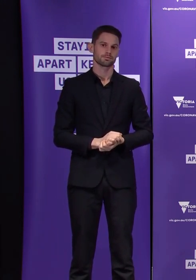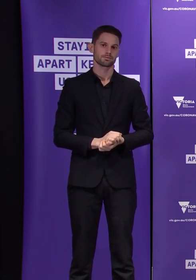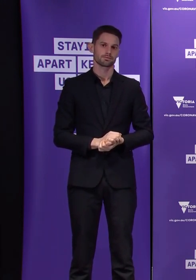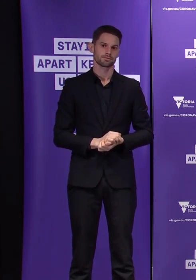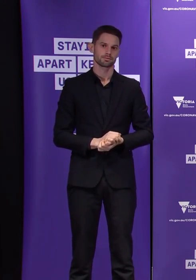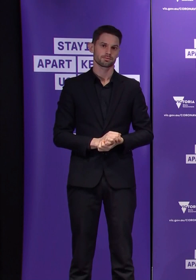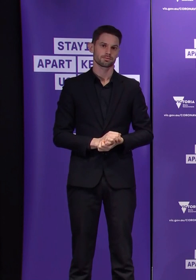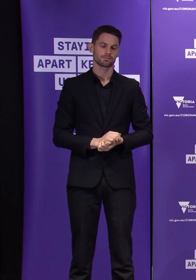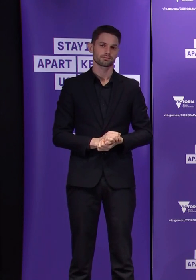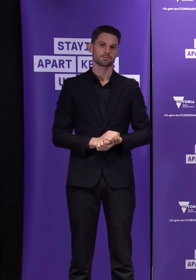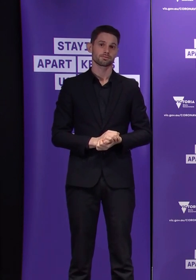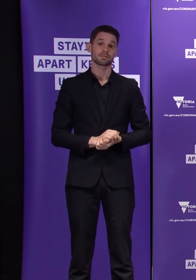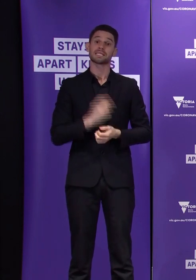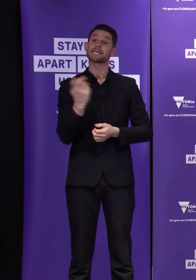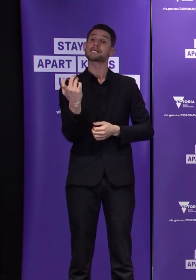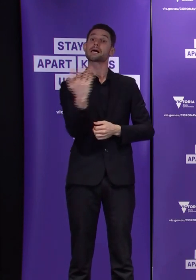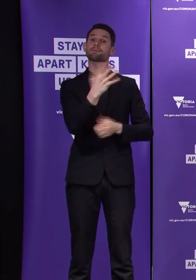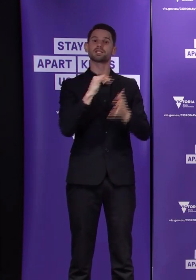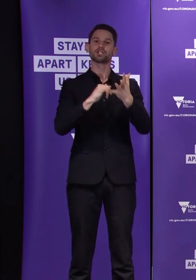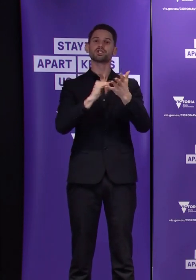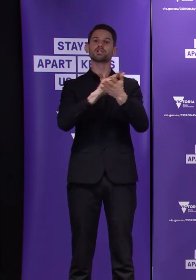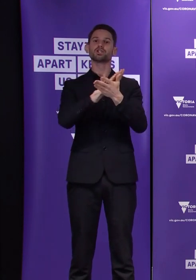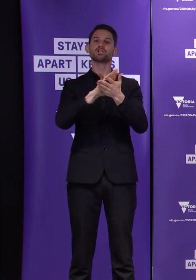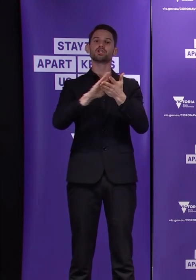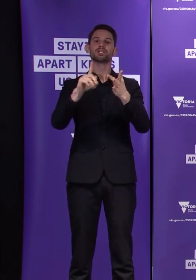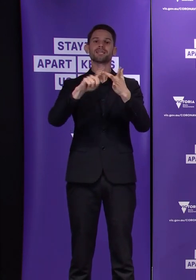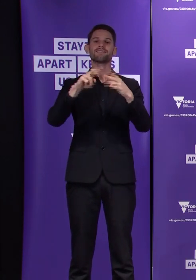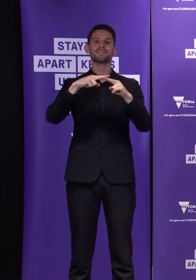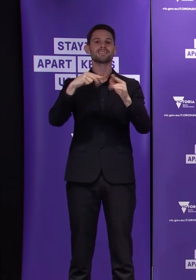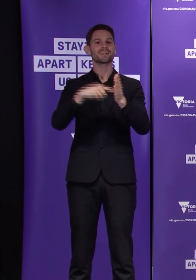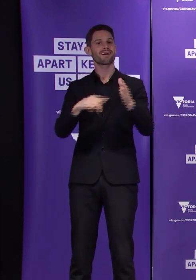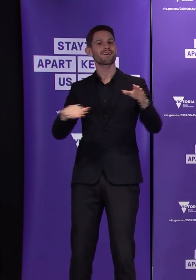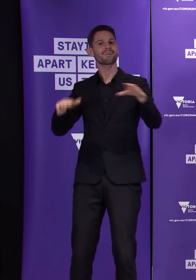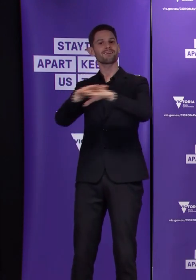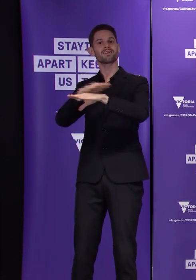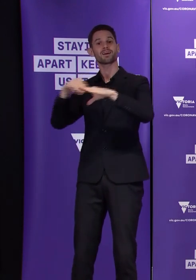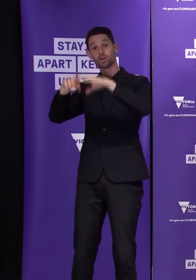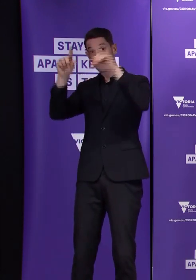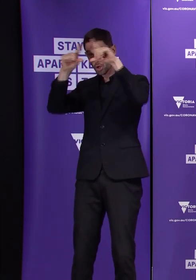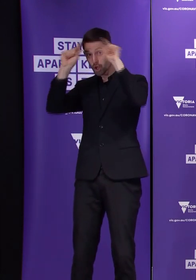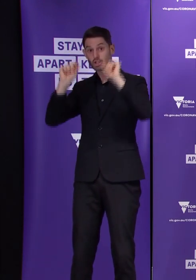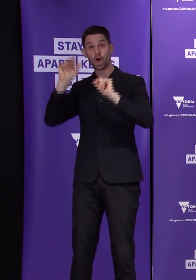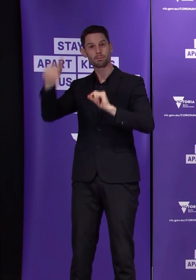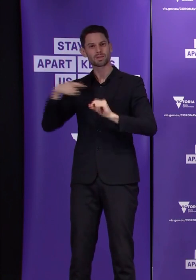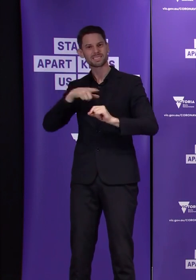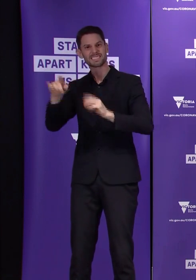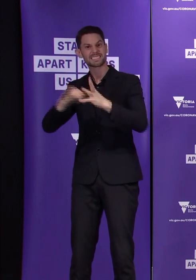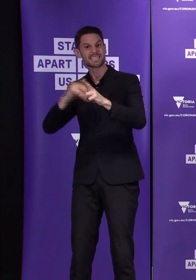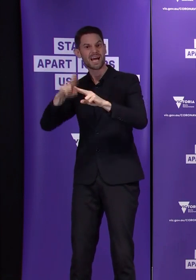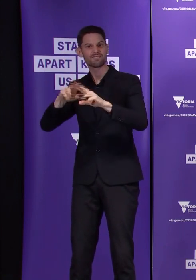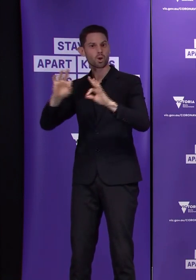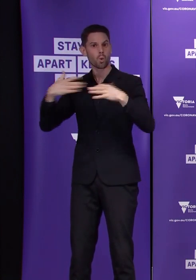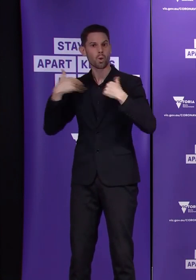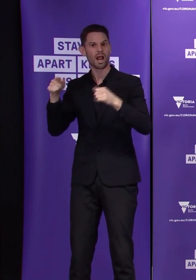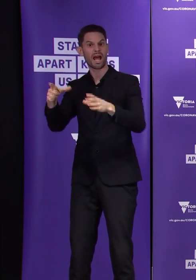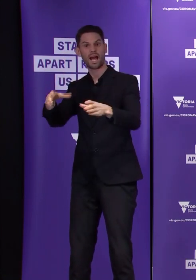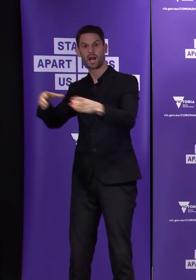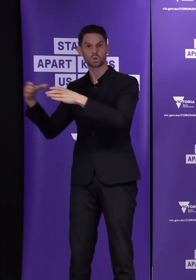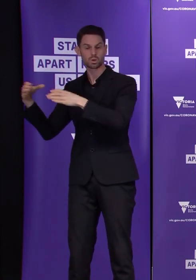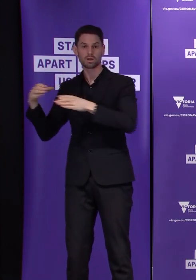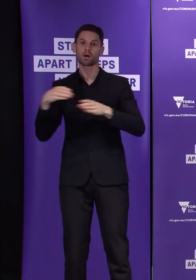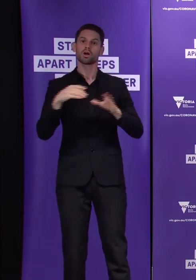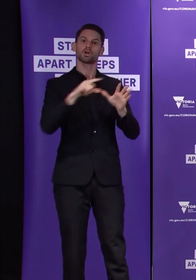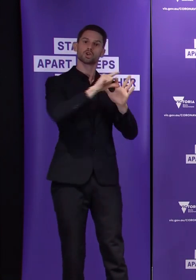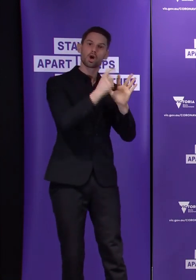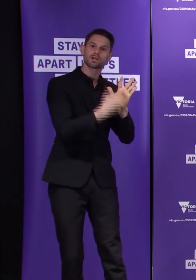with the number of shifts worked today, but I will be able to give you an update tomorrow that will take account of activities over the course of the